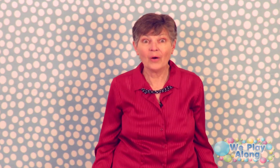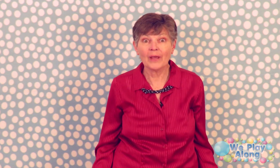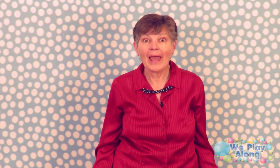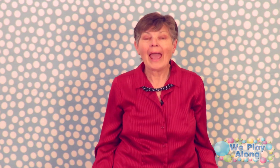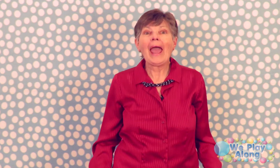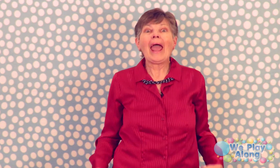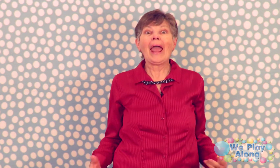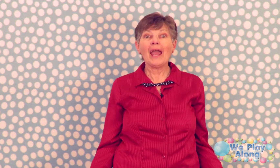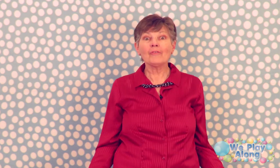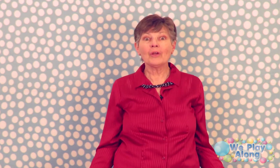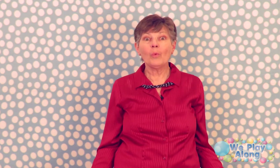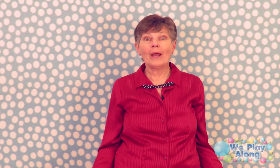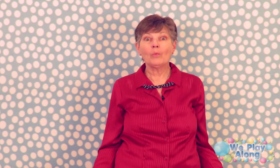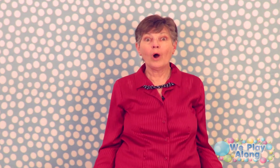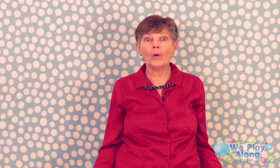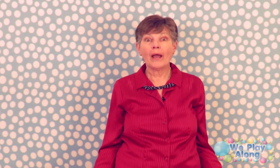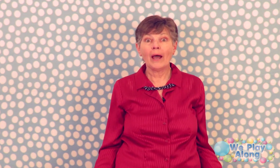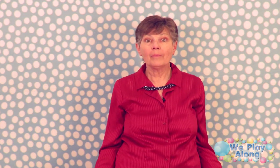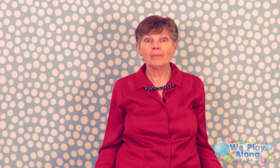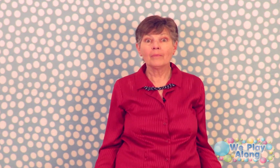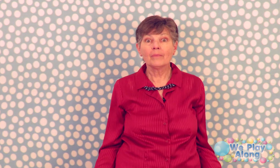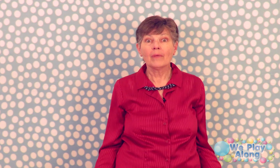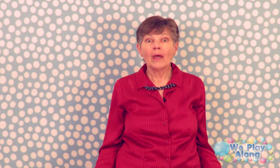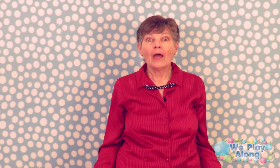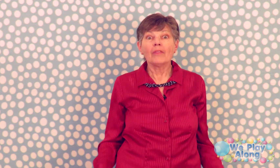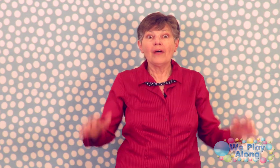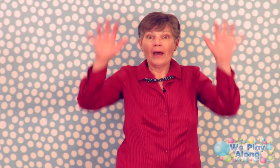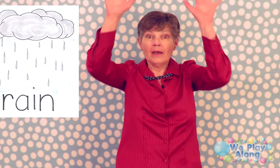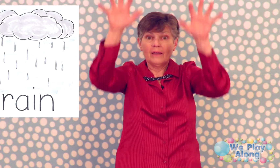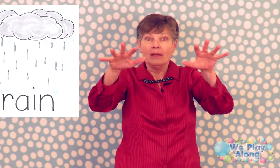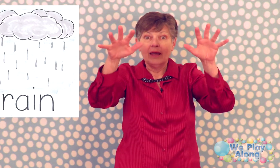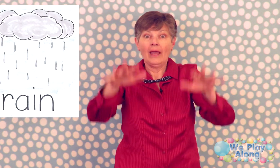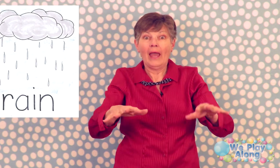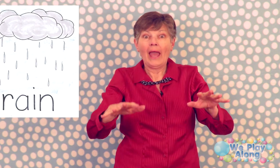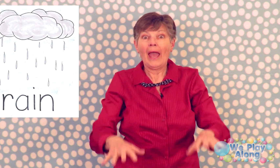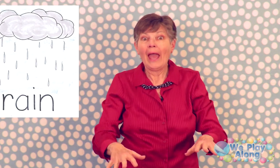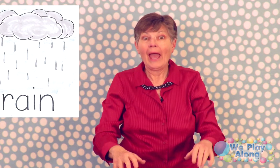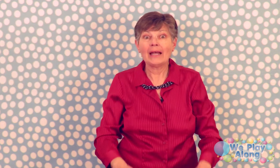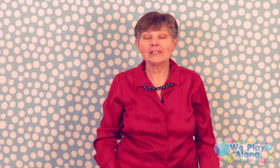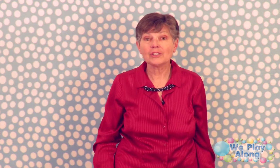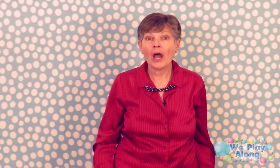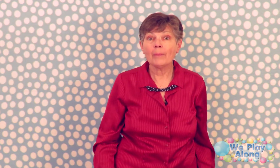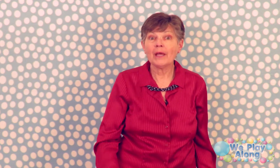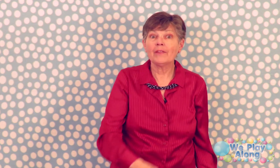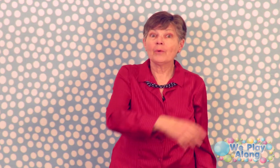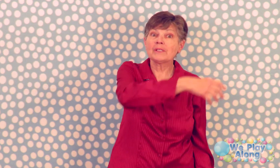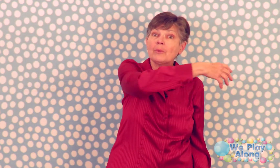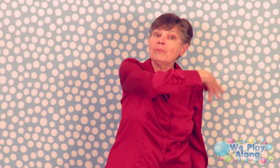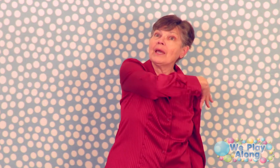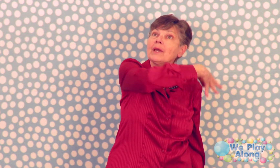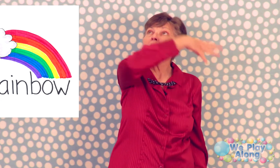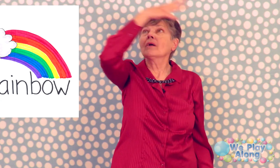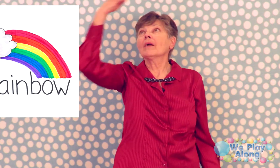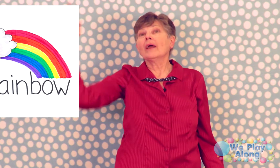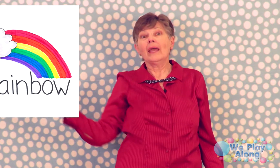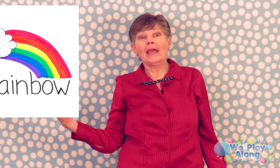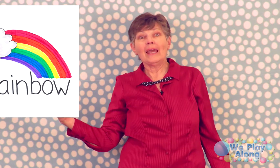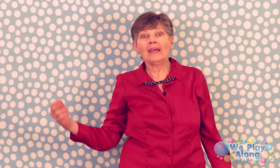loud. Everyone woke up. The had stopped and there was a big in